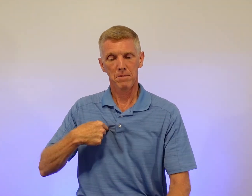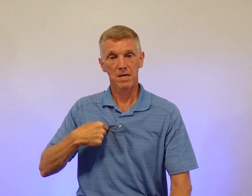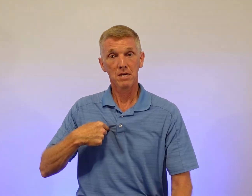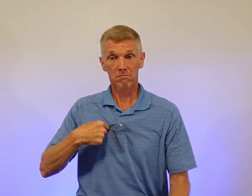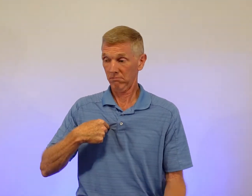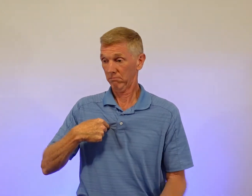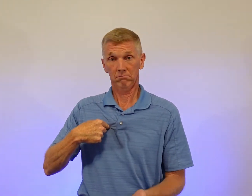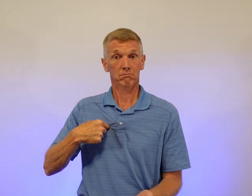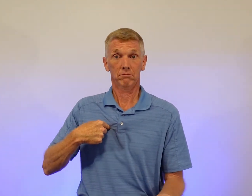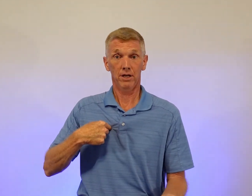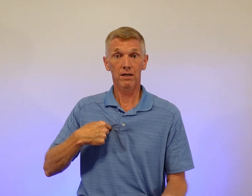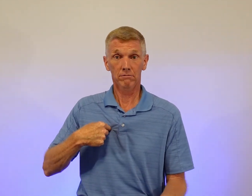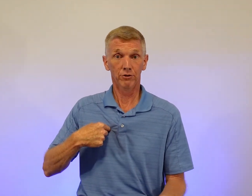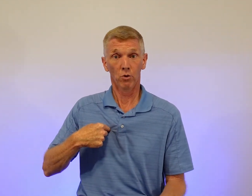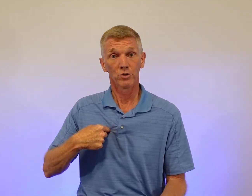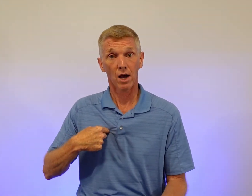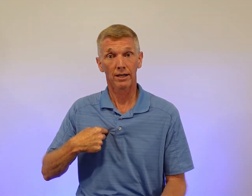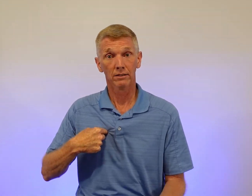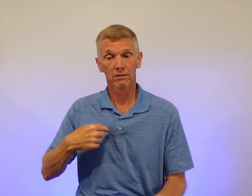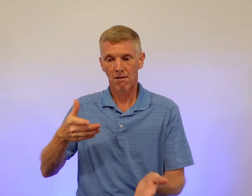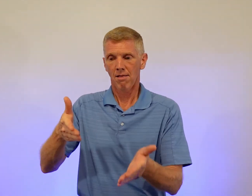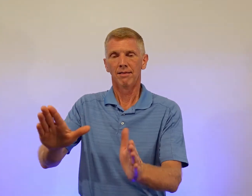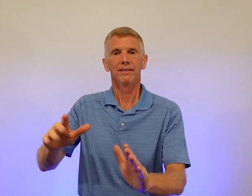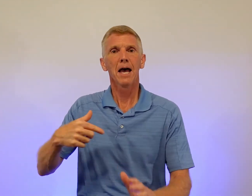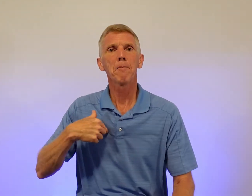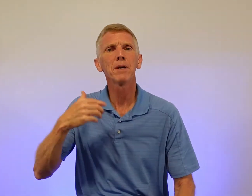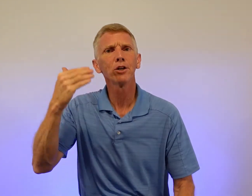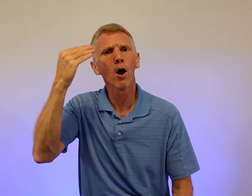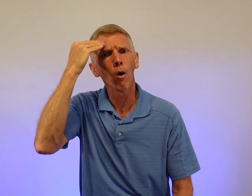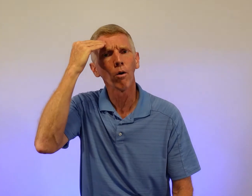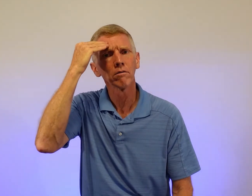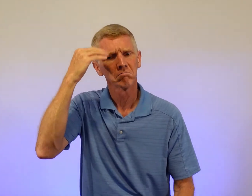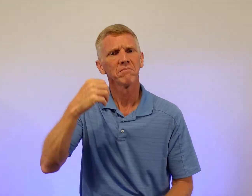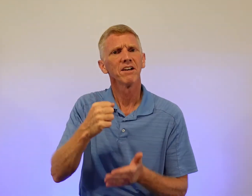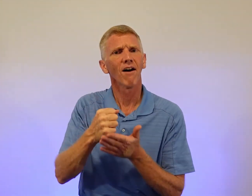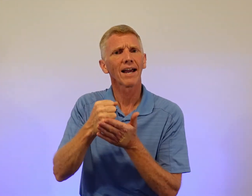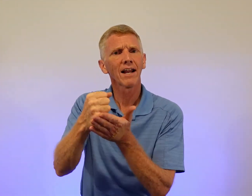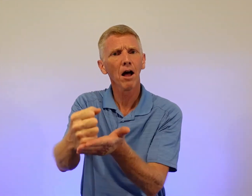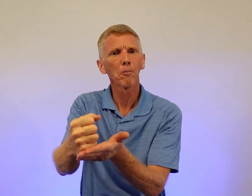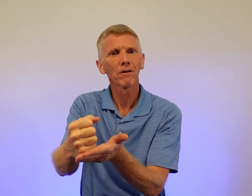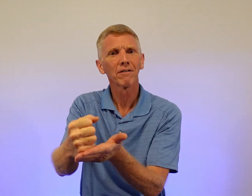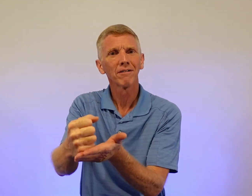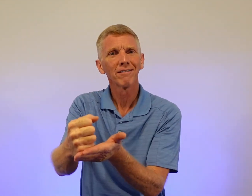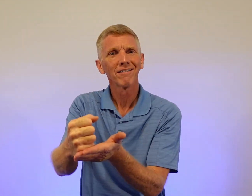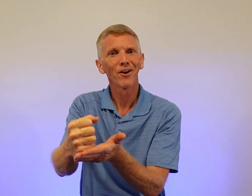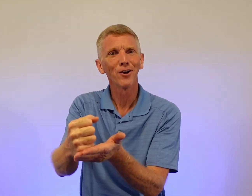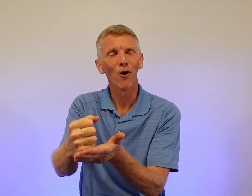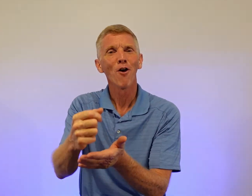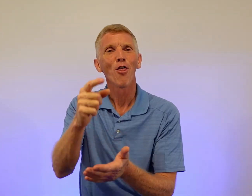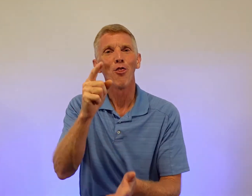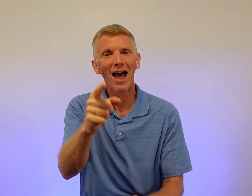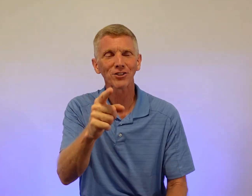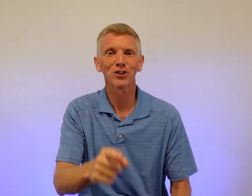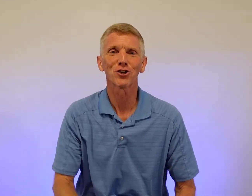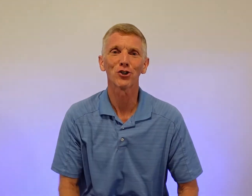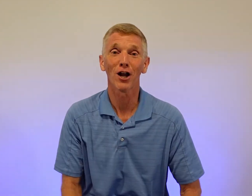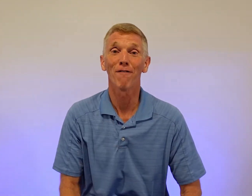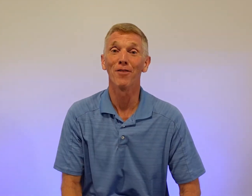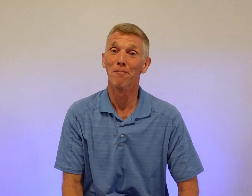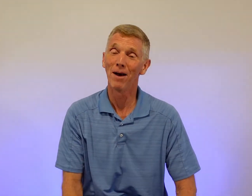me, okay, you're the one who's talking. Let me know if I can help. There you go. That's going to start you off on the best